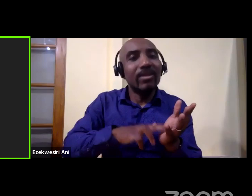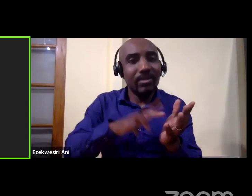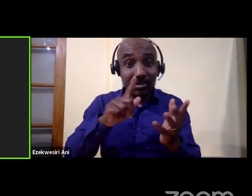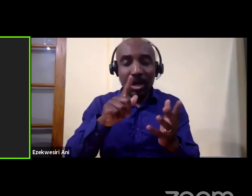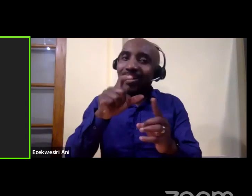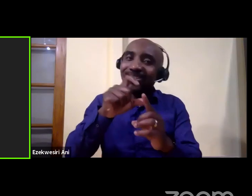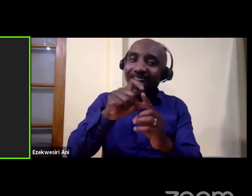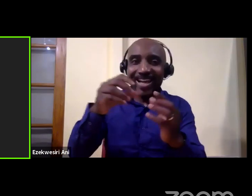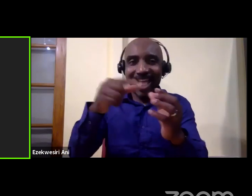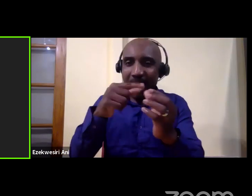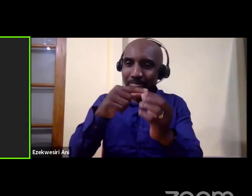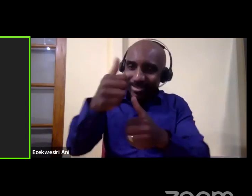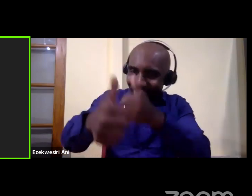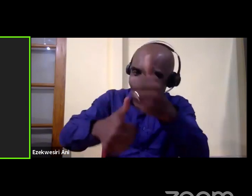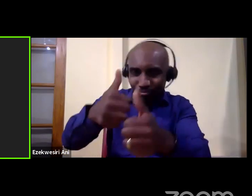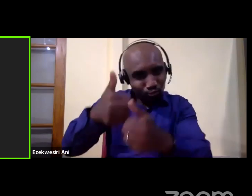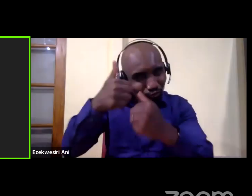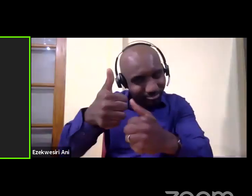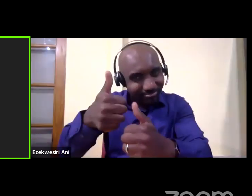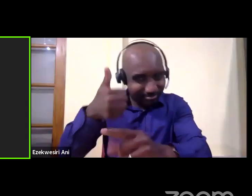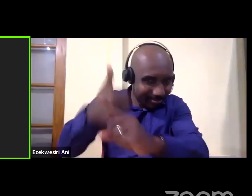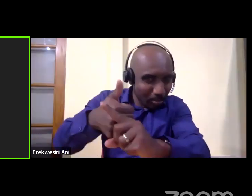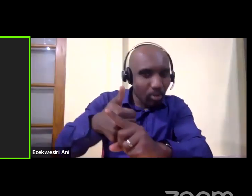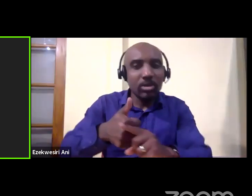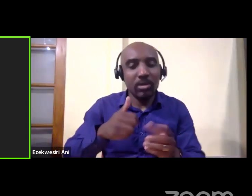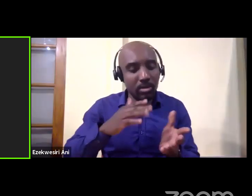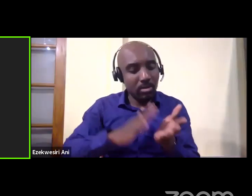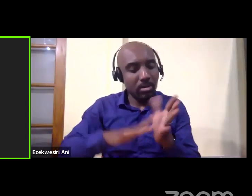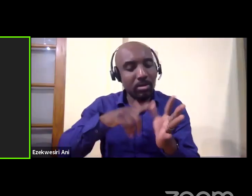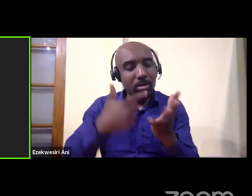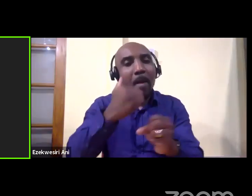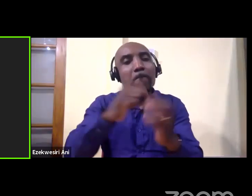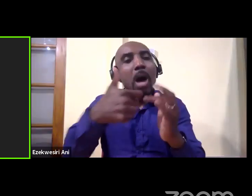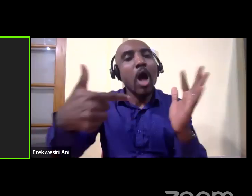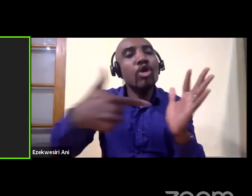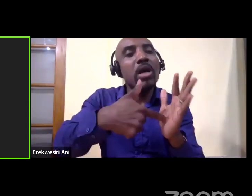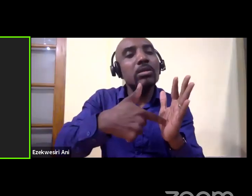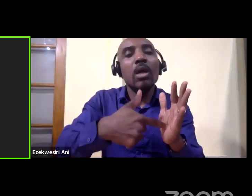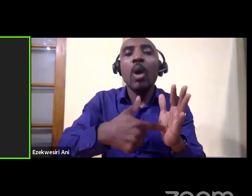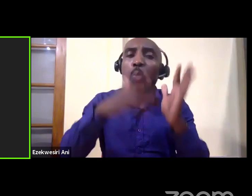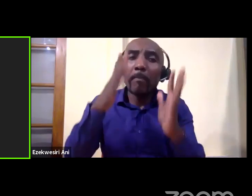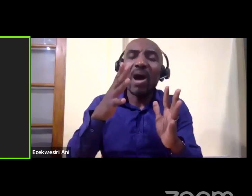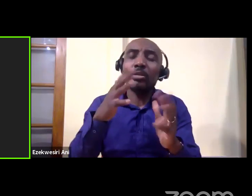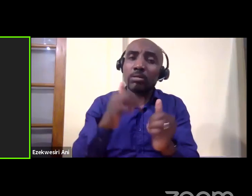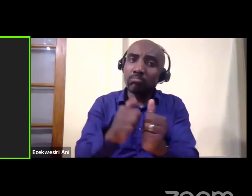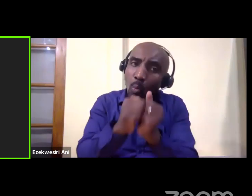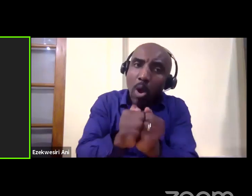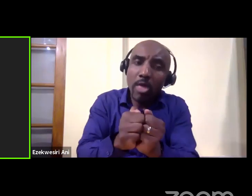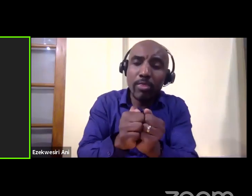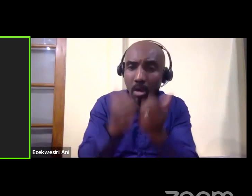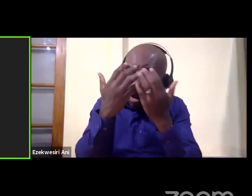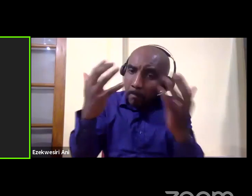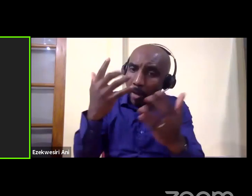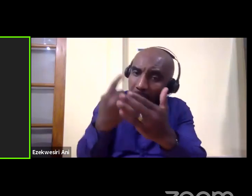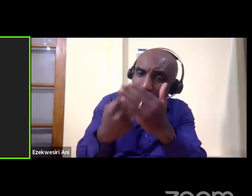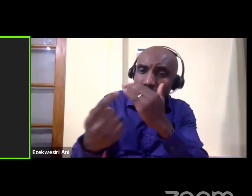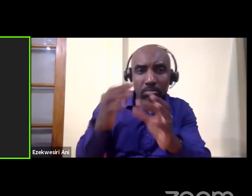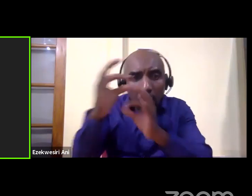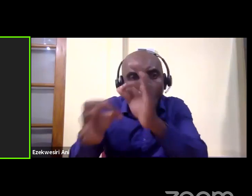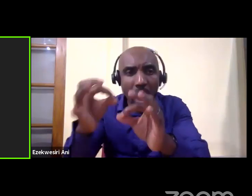Abbott. And Margaret says we need a meaningful public inquiry that remembers the dead,